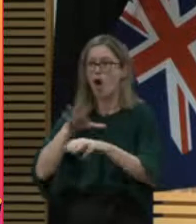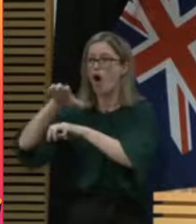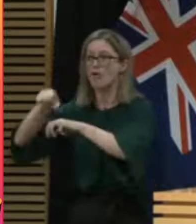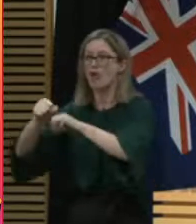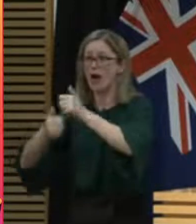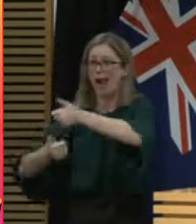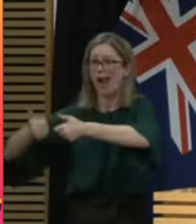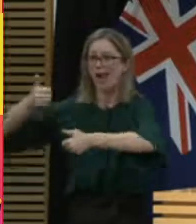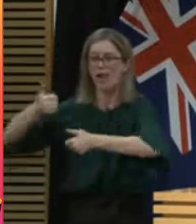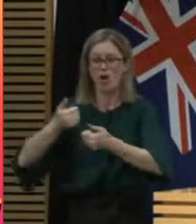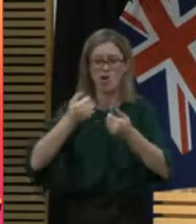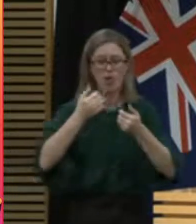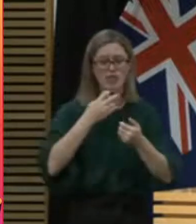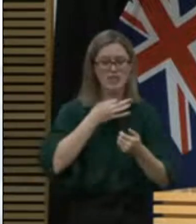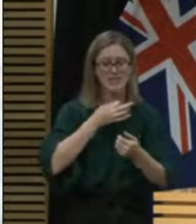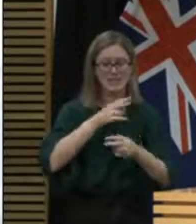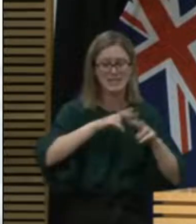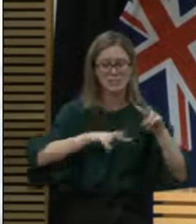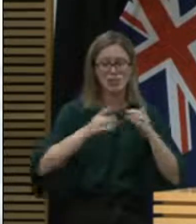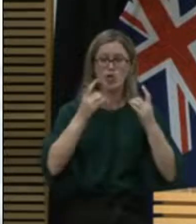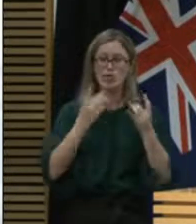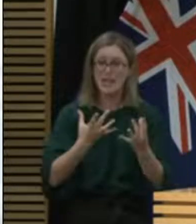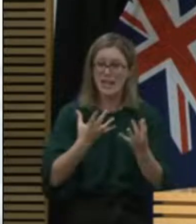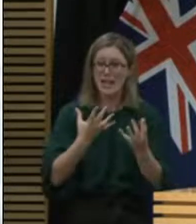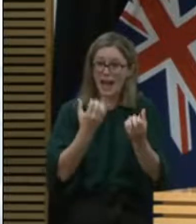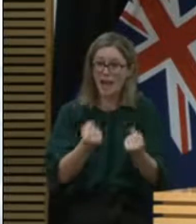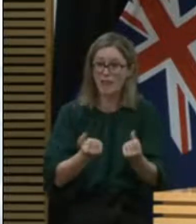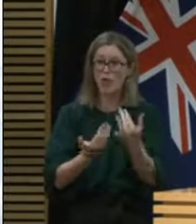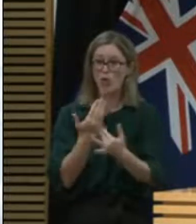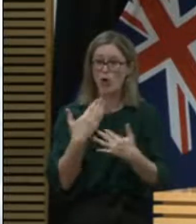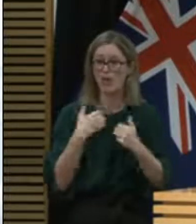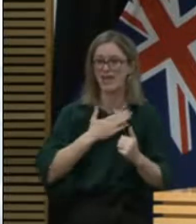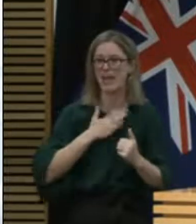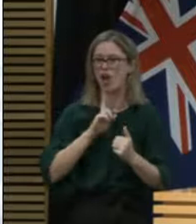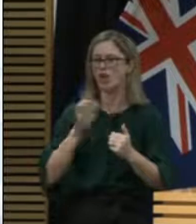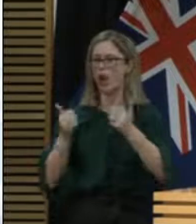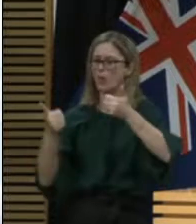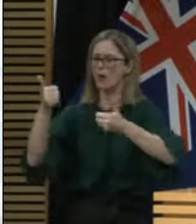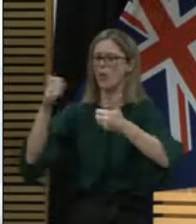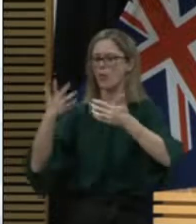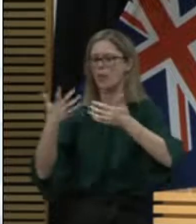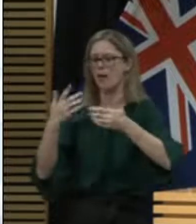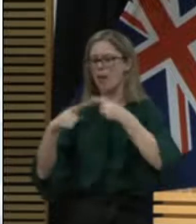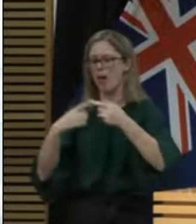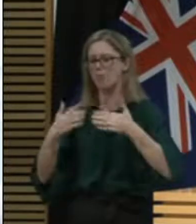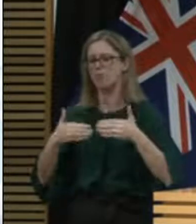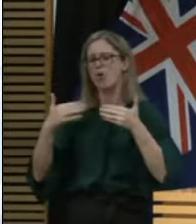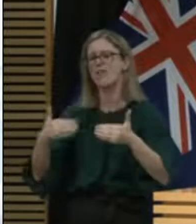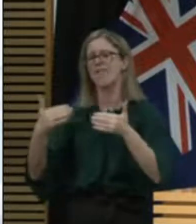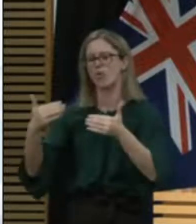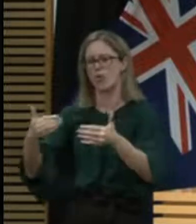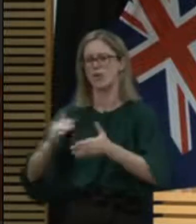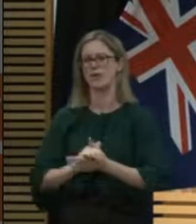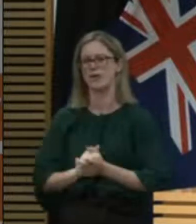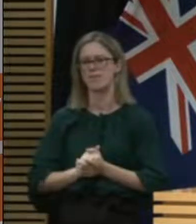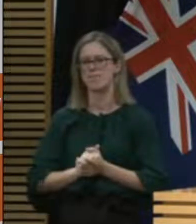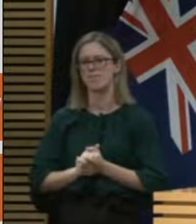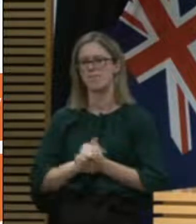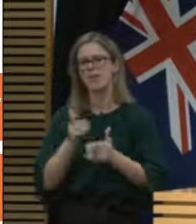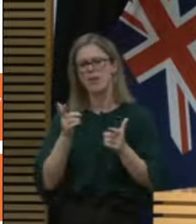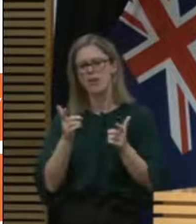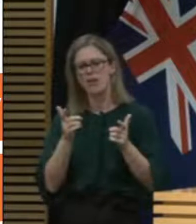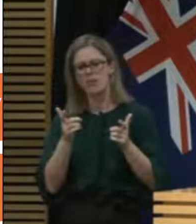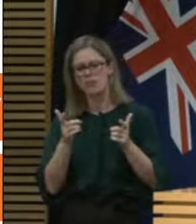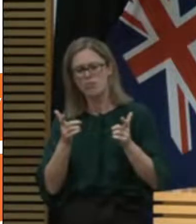that businesses have already done under the existing health and safety guidelines. It'll be about how we move forward. Employers will continue